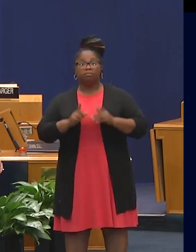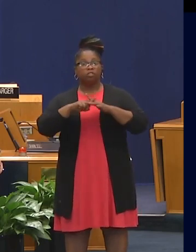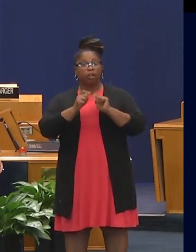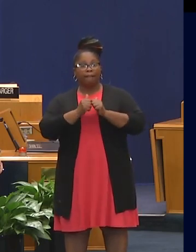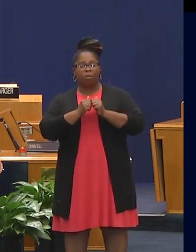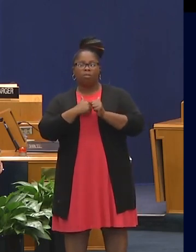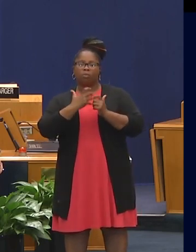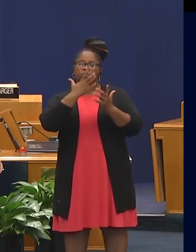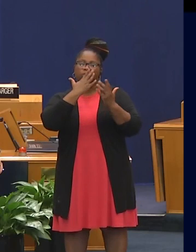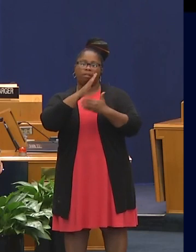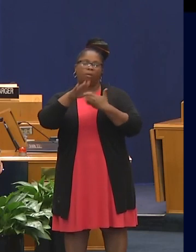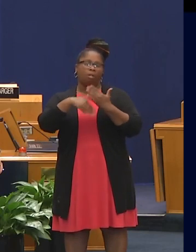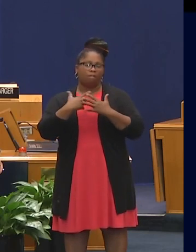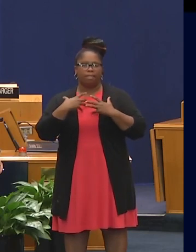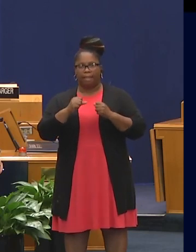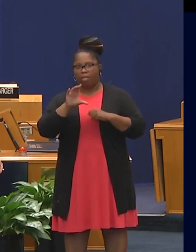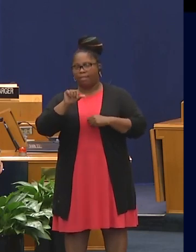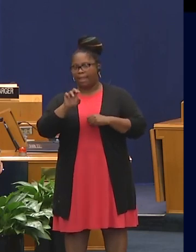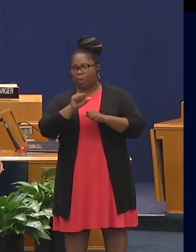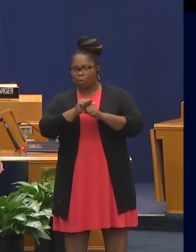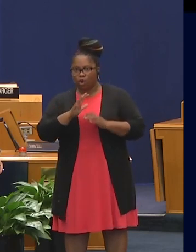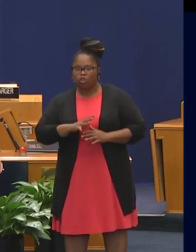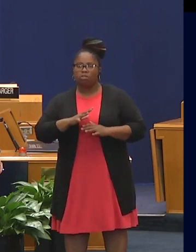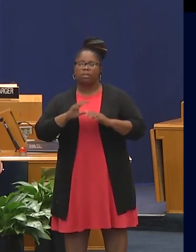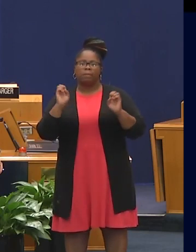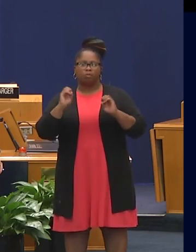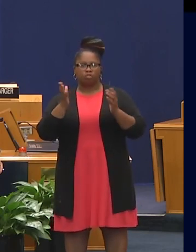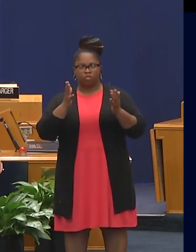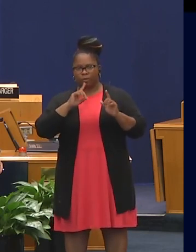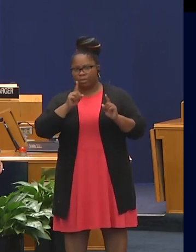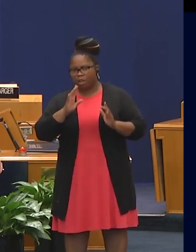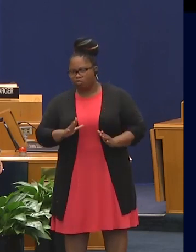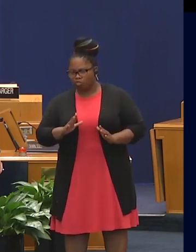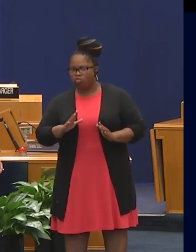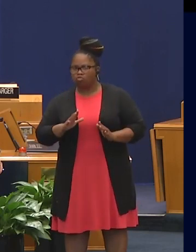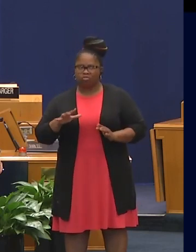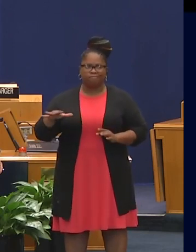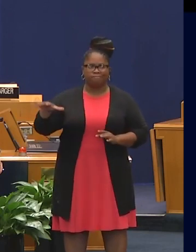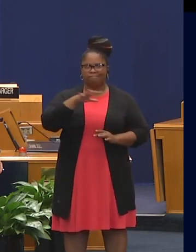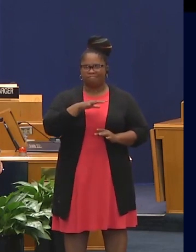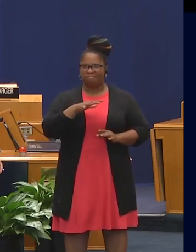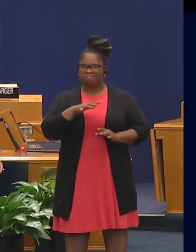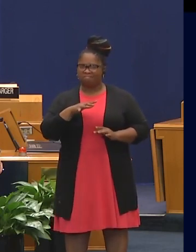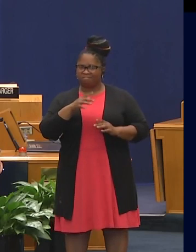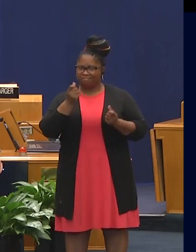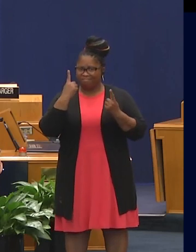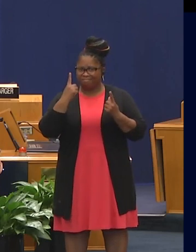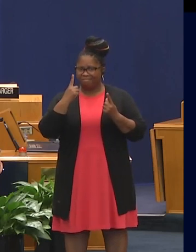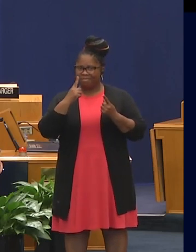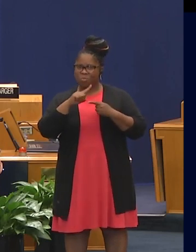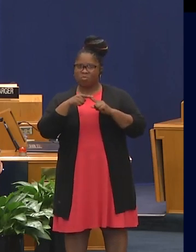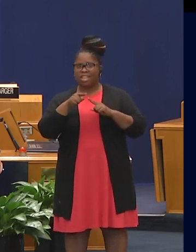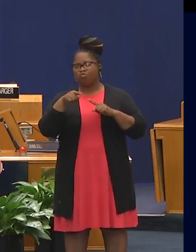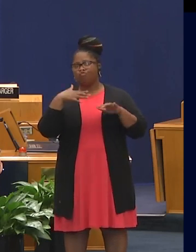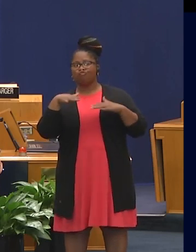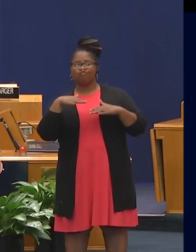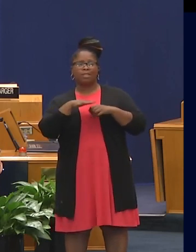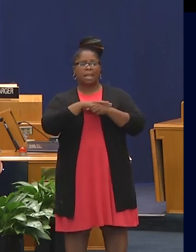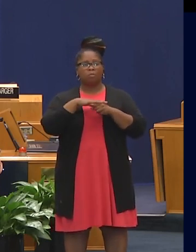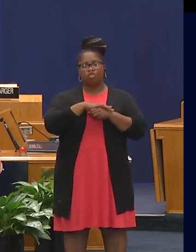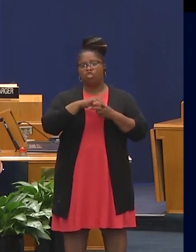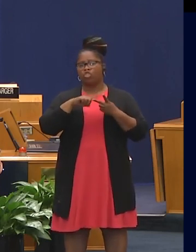all of the healthcare workers and first responders out there. I hope that these sentiments, when they're relayed to you and when you walk around your neighborhoods and you